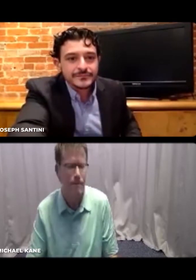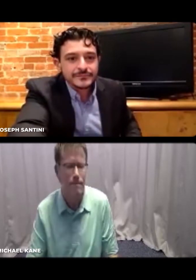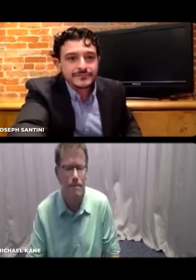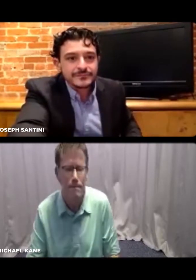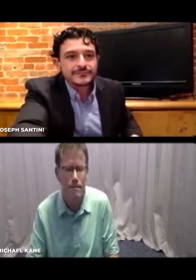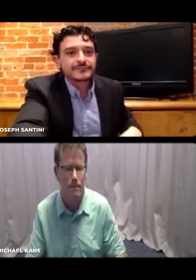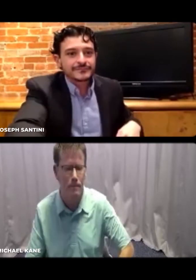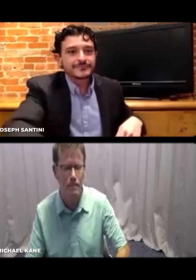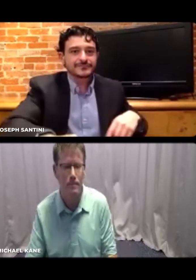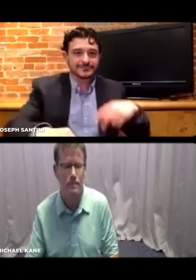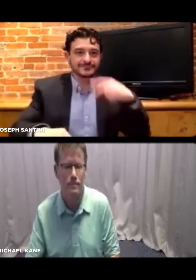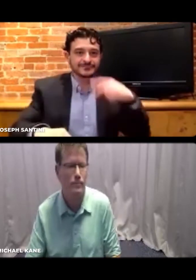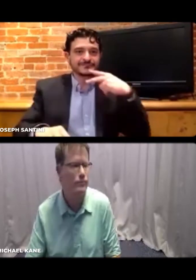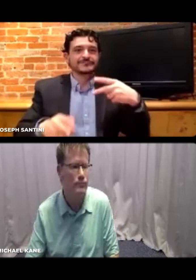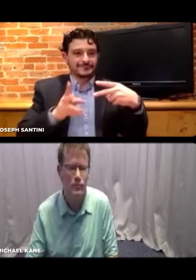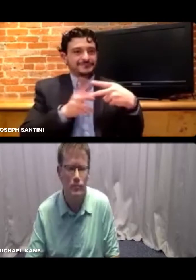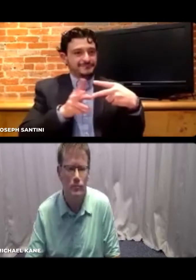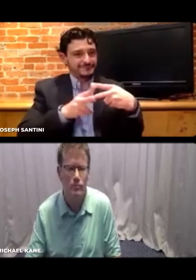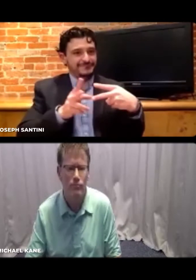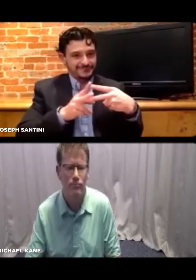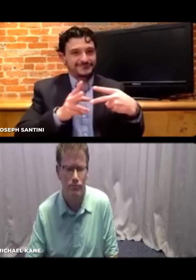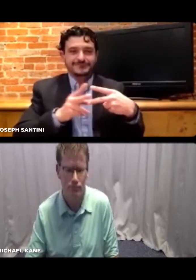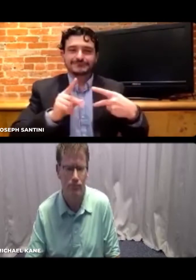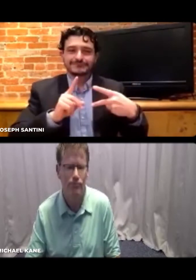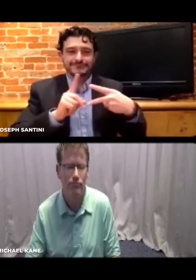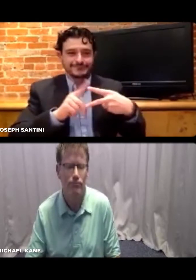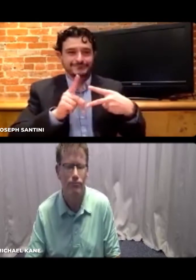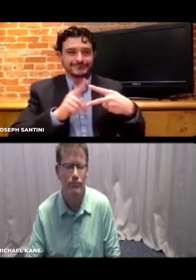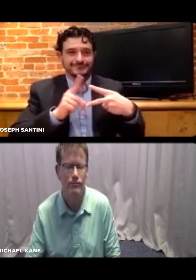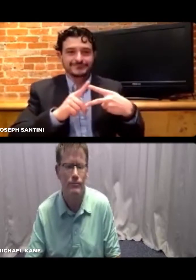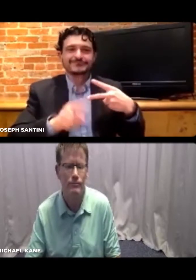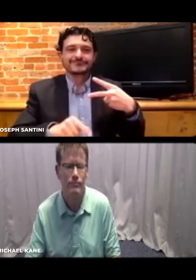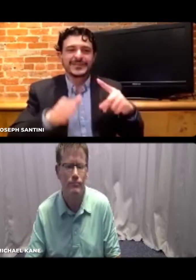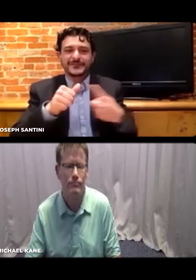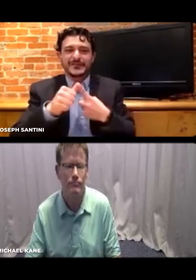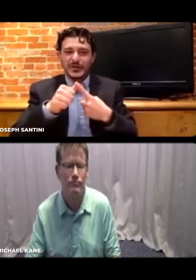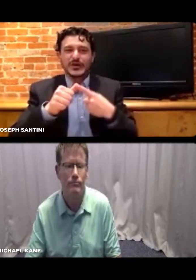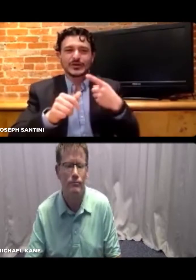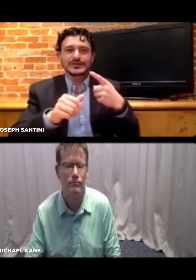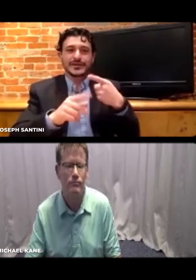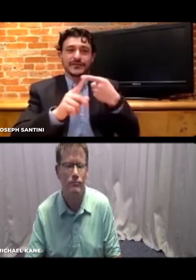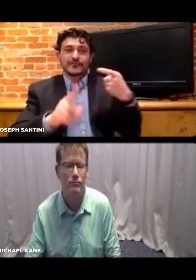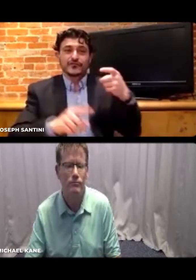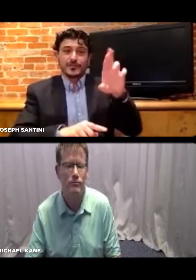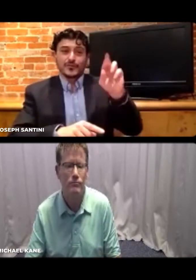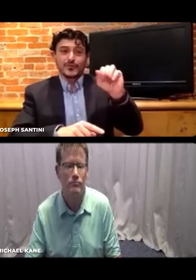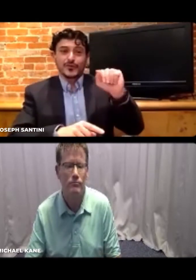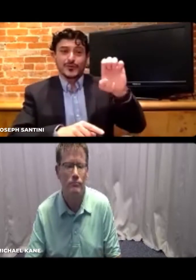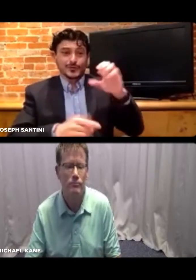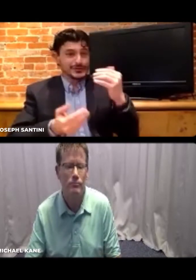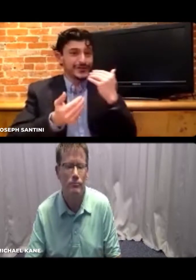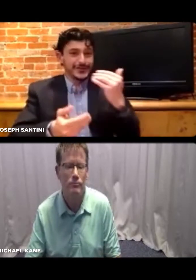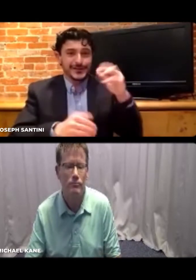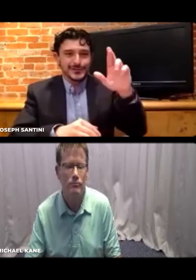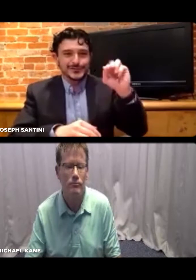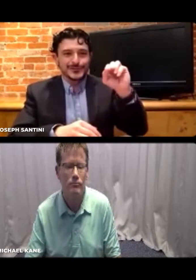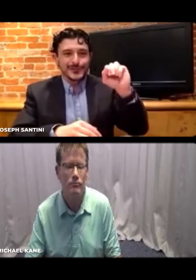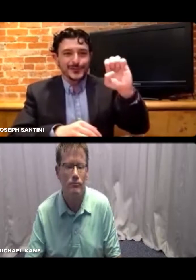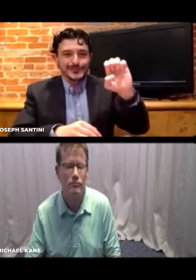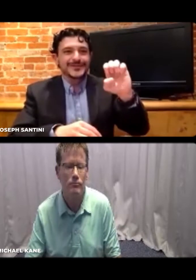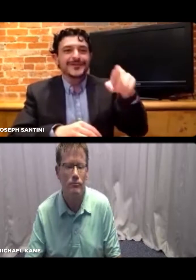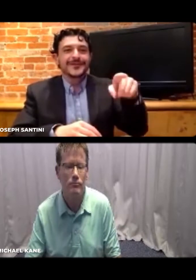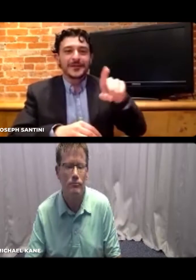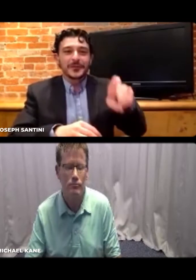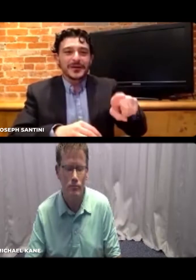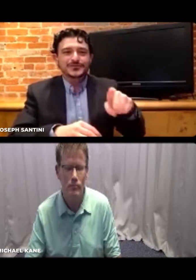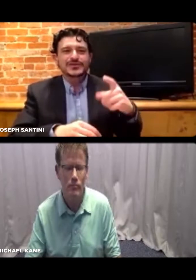I see we've got 2 questions already. The first one from Rose. Thank you, Rose. She's asking